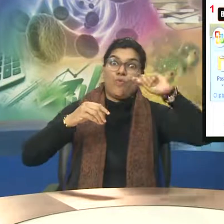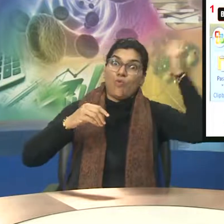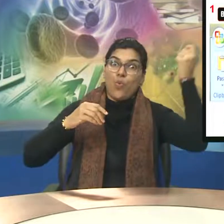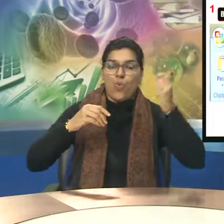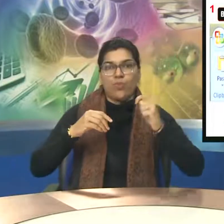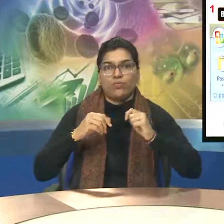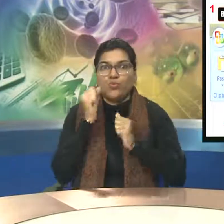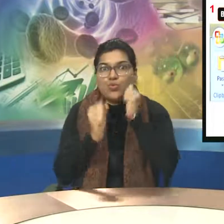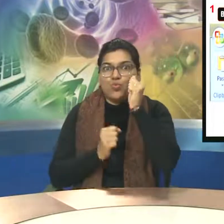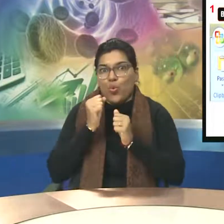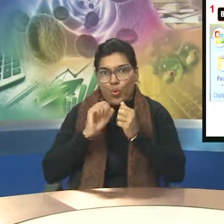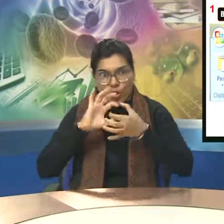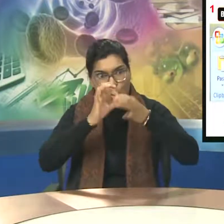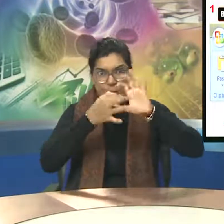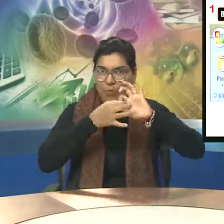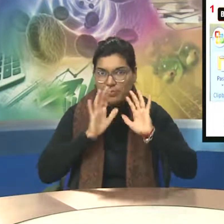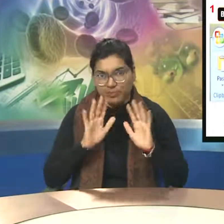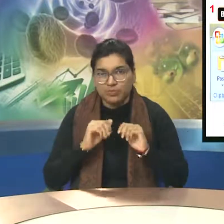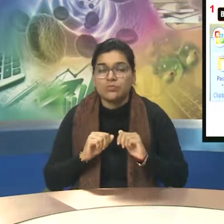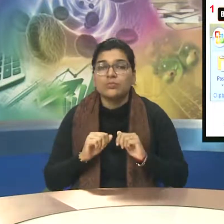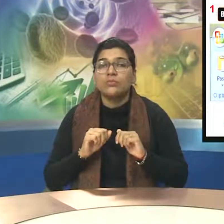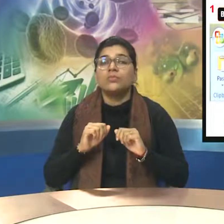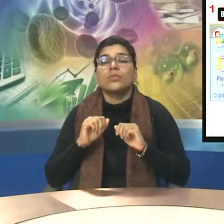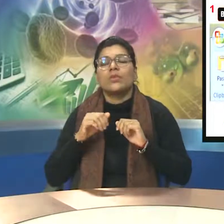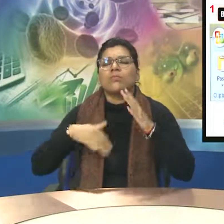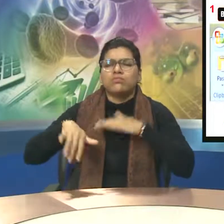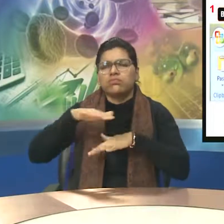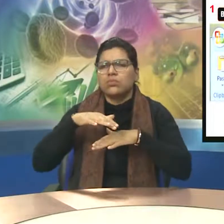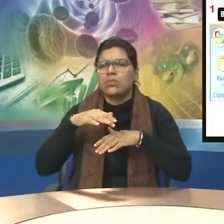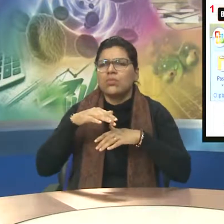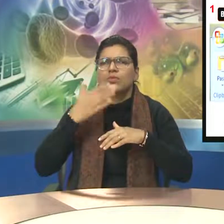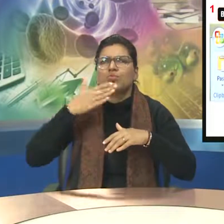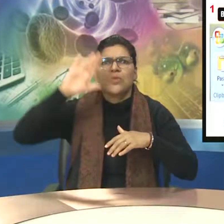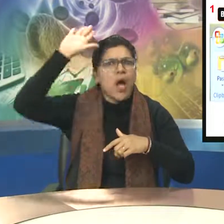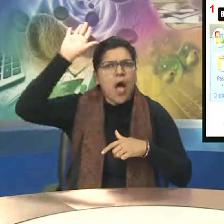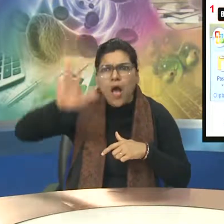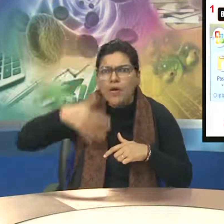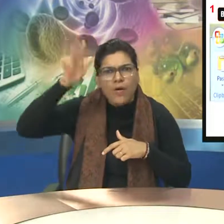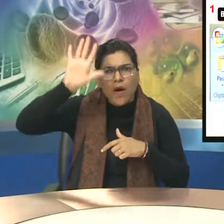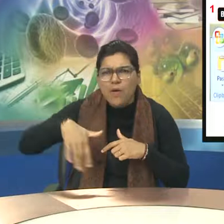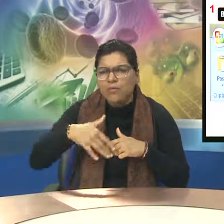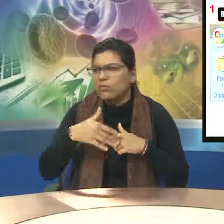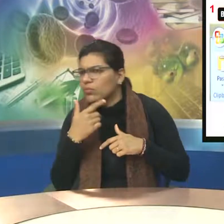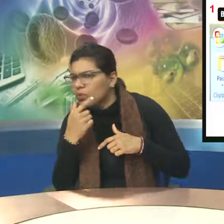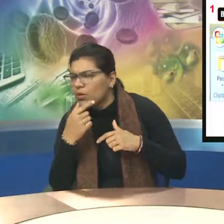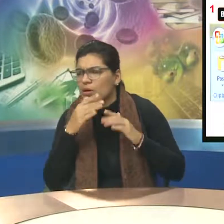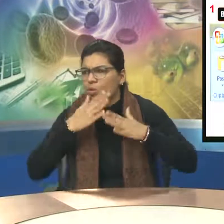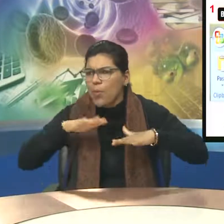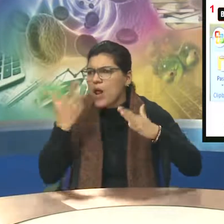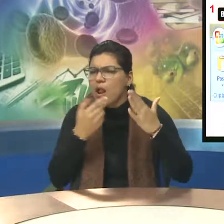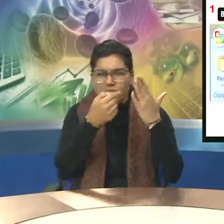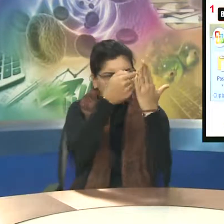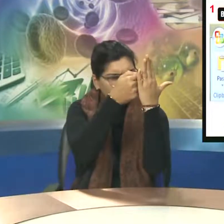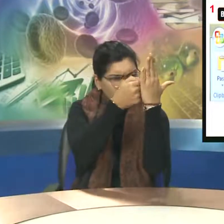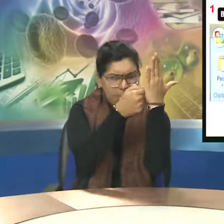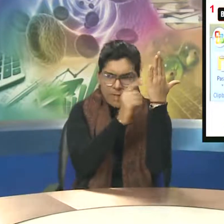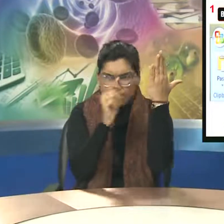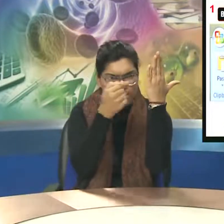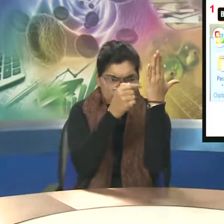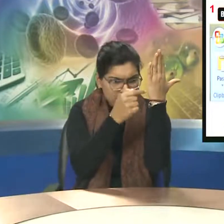How we can use a strike through? Let's suppose we make a list of the